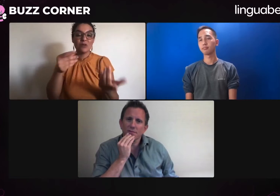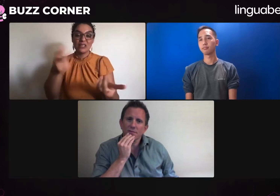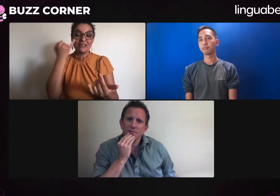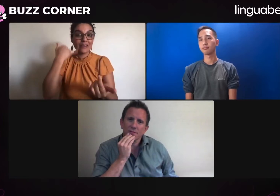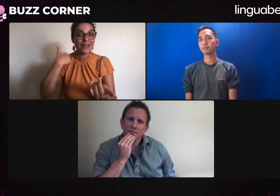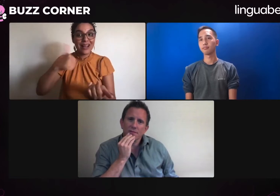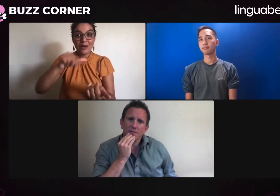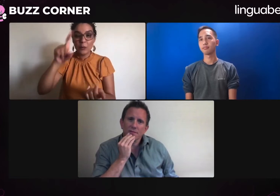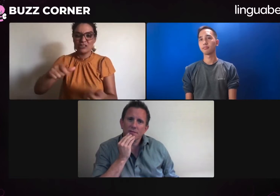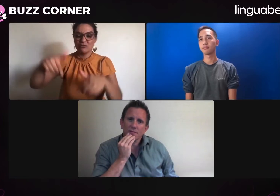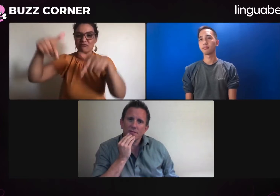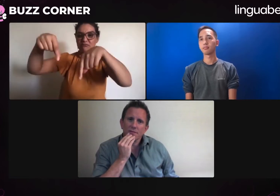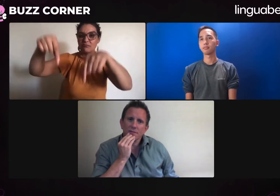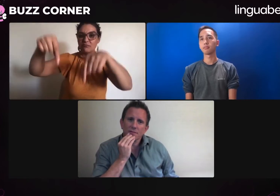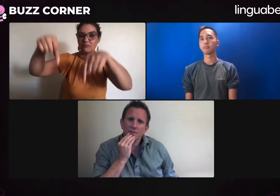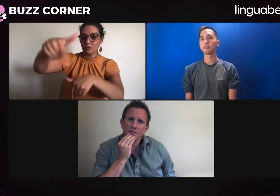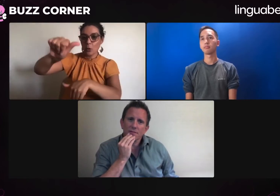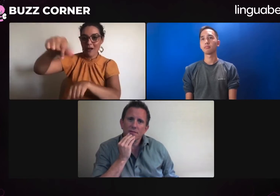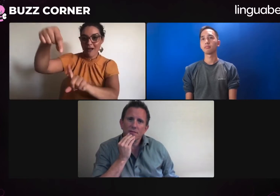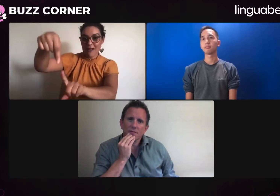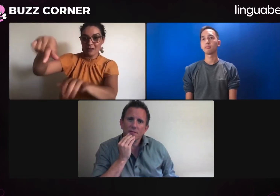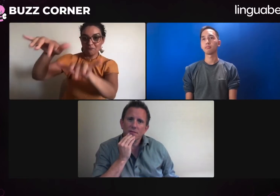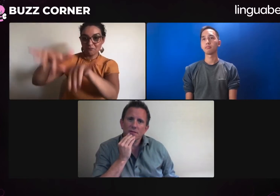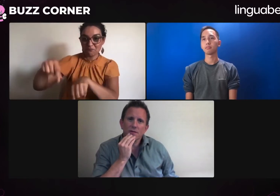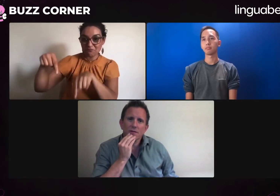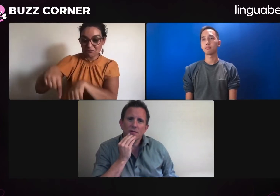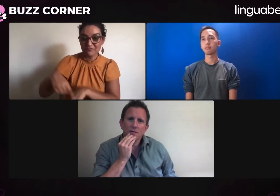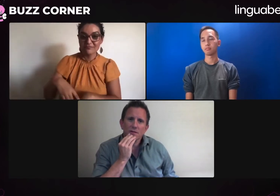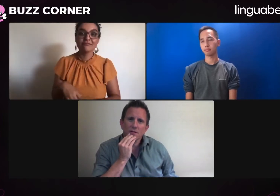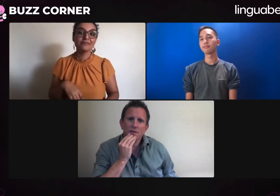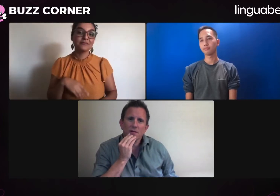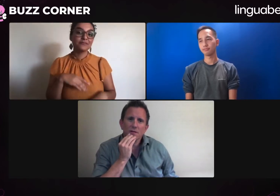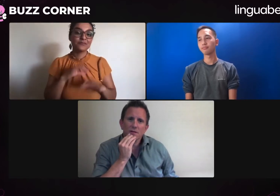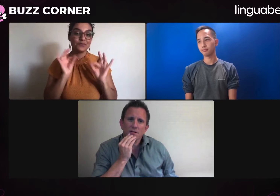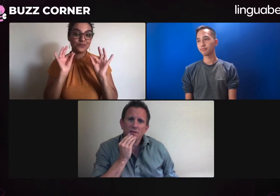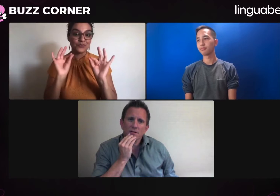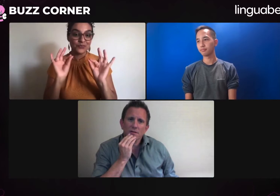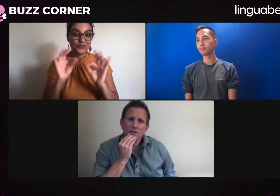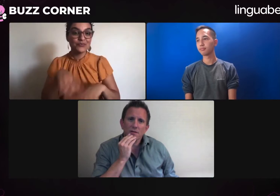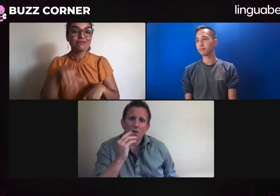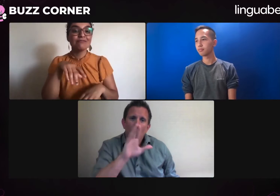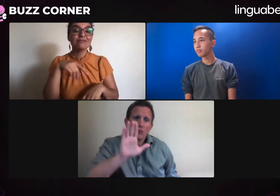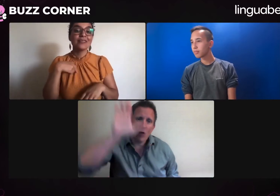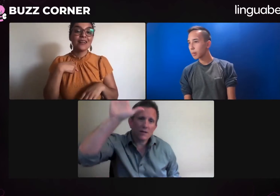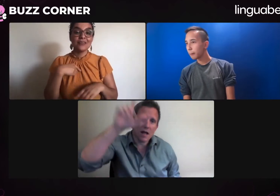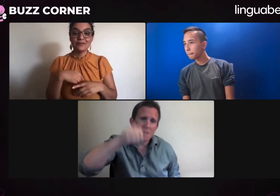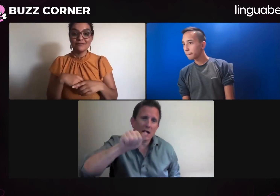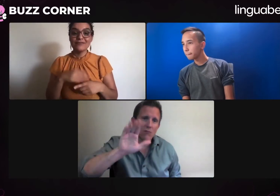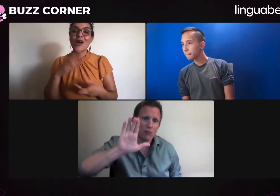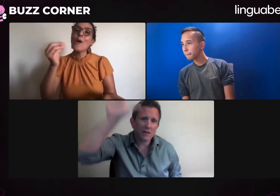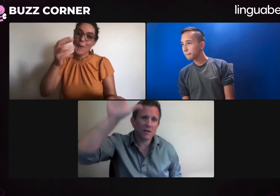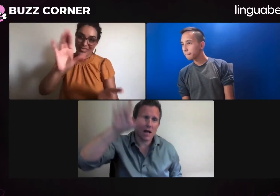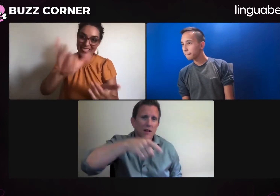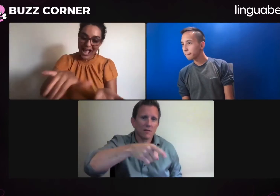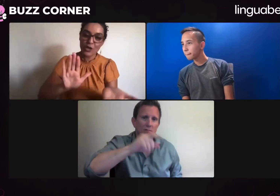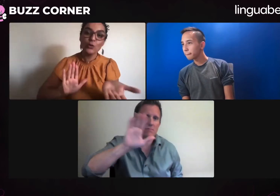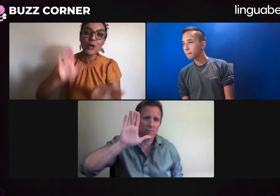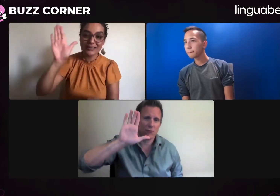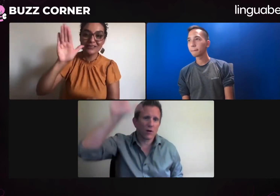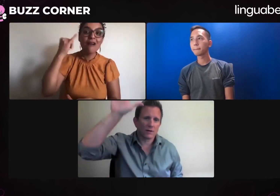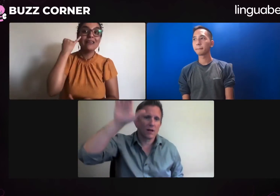interpreting field interacts with the deaf community. If you have any questions, feel free to go ahead and type them in the Q&A. I would love to hear from the